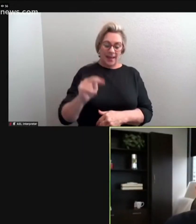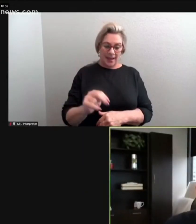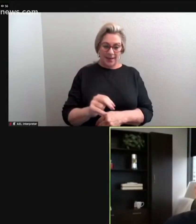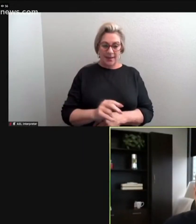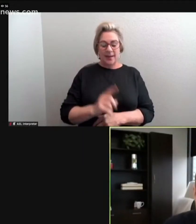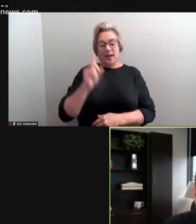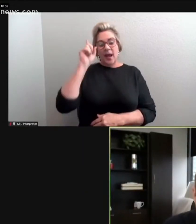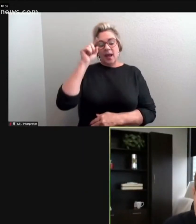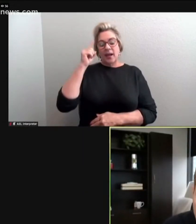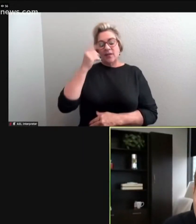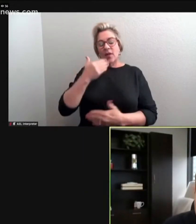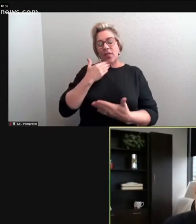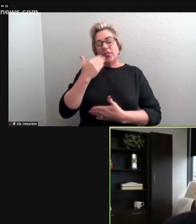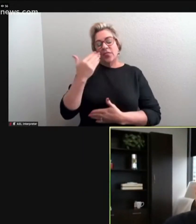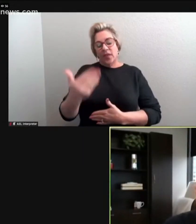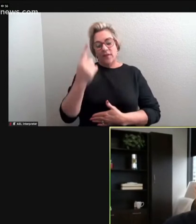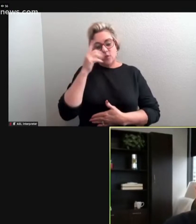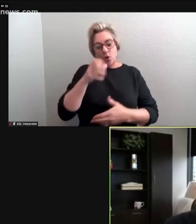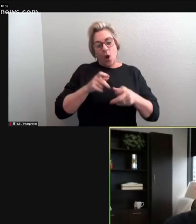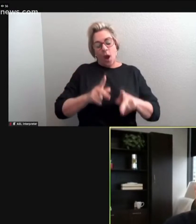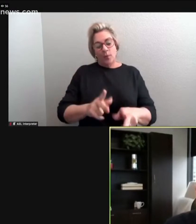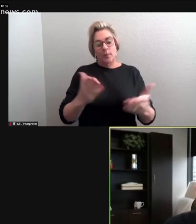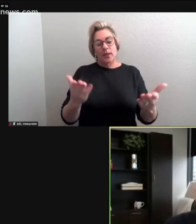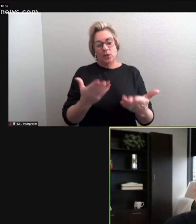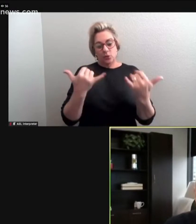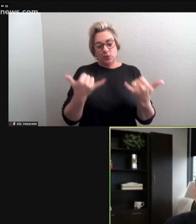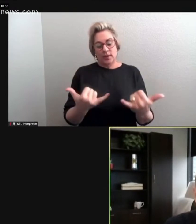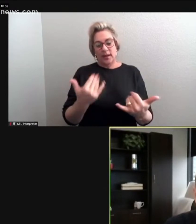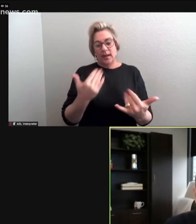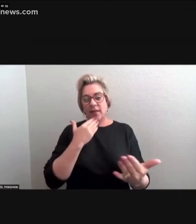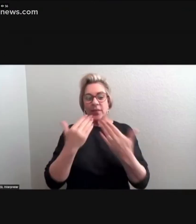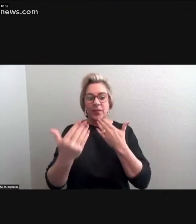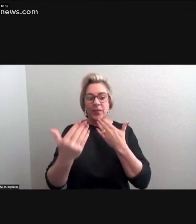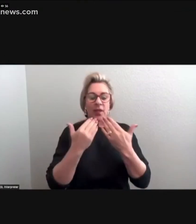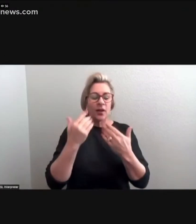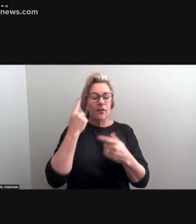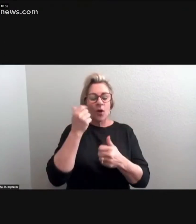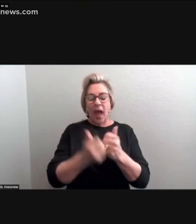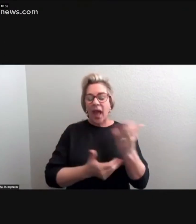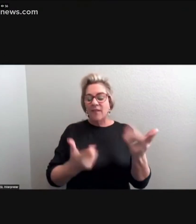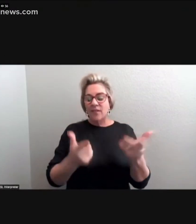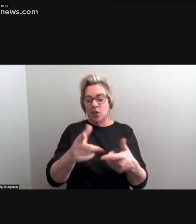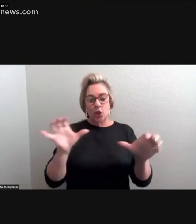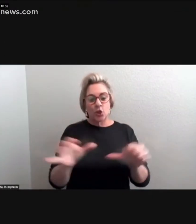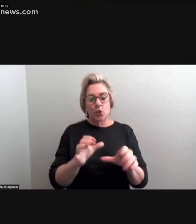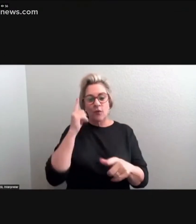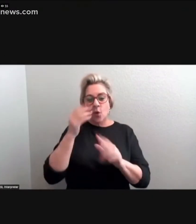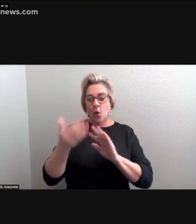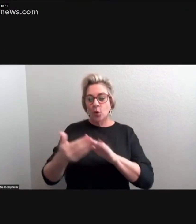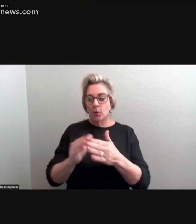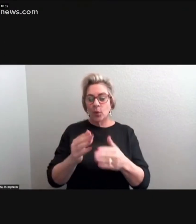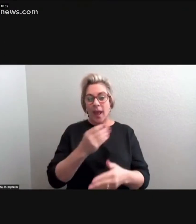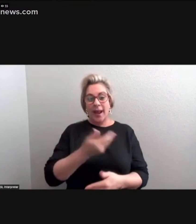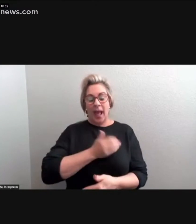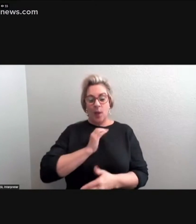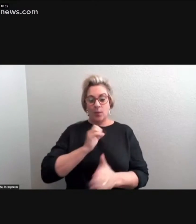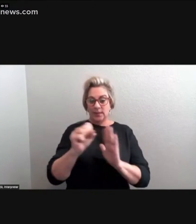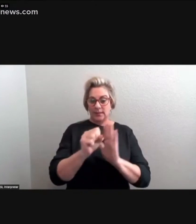Governor, thank you for the opportunity to be here today. And thank you for all that you're doing for these communities and for our state at this